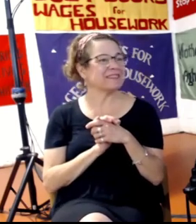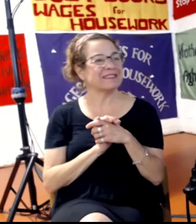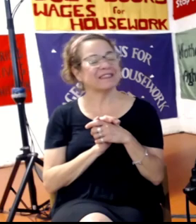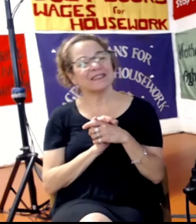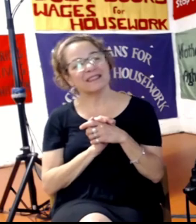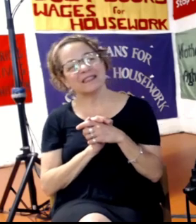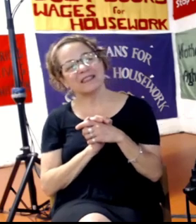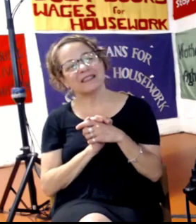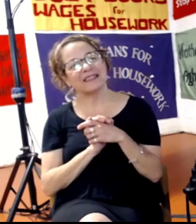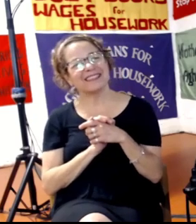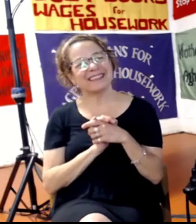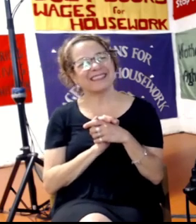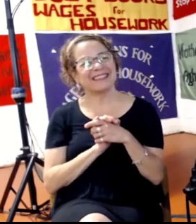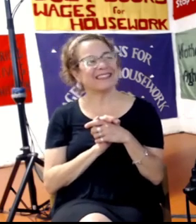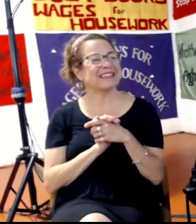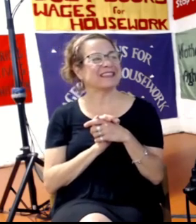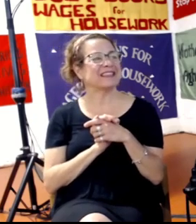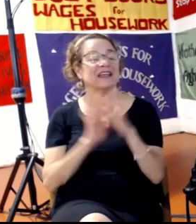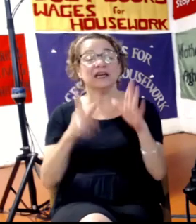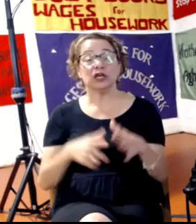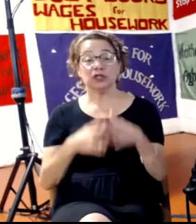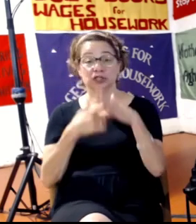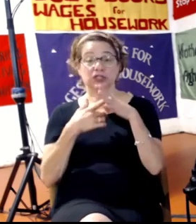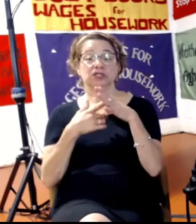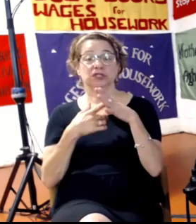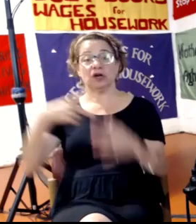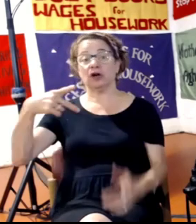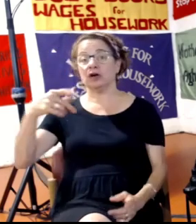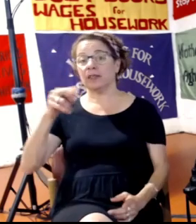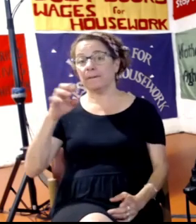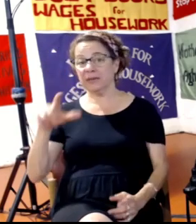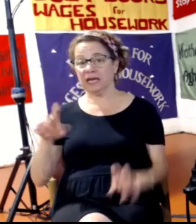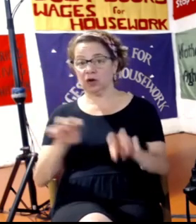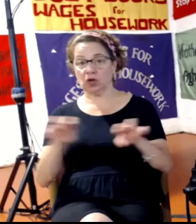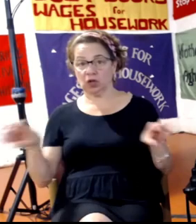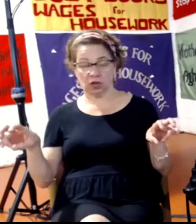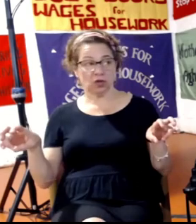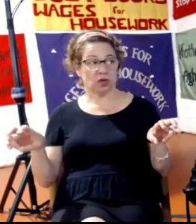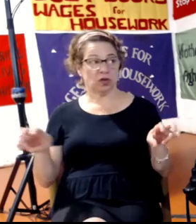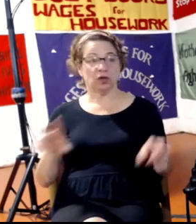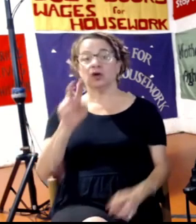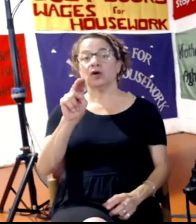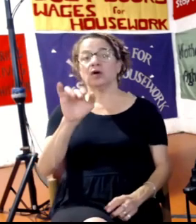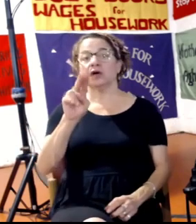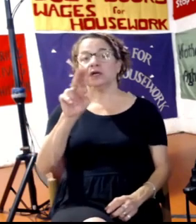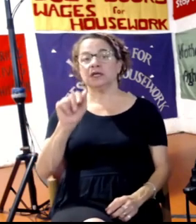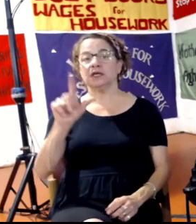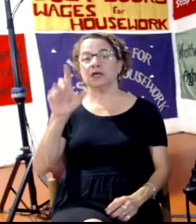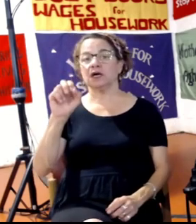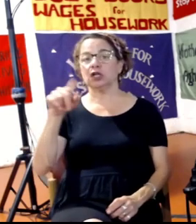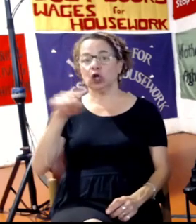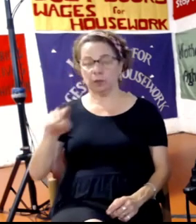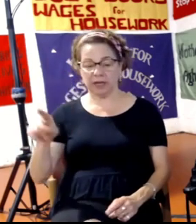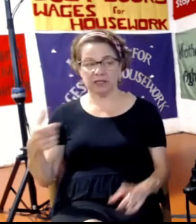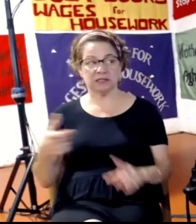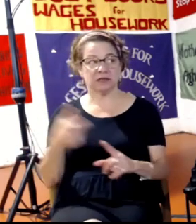Okay, so to start off our panel this afternoon is Nina Lopez, who is from